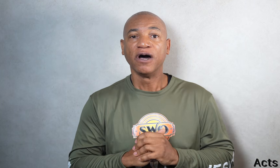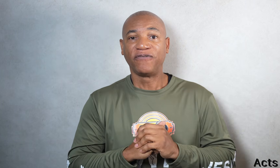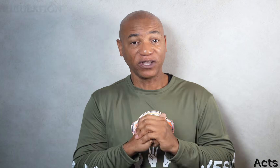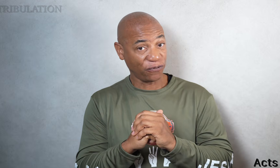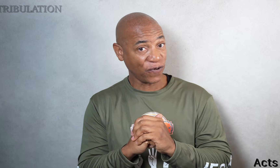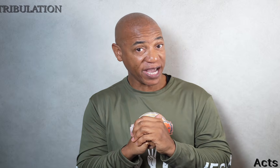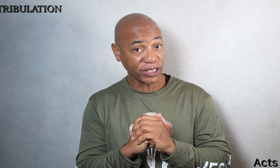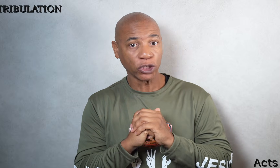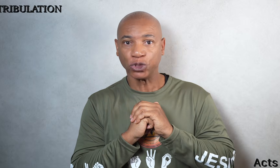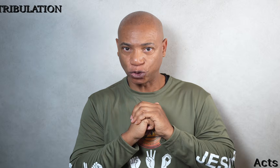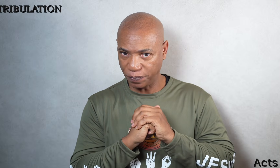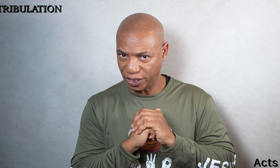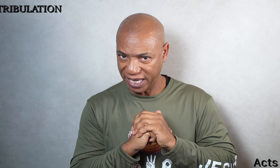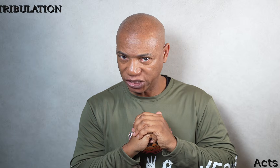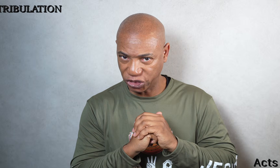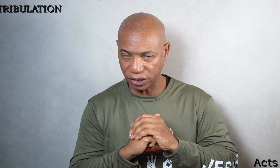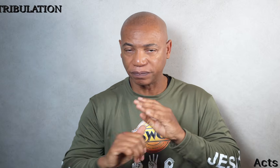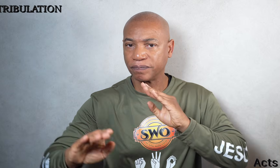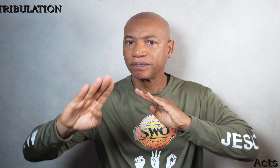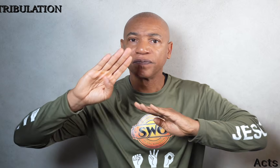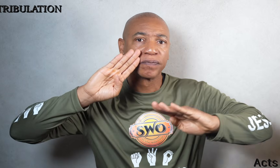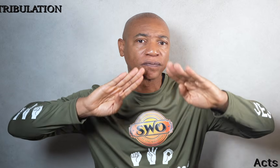For the phrase, tribulation.